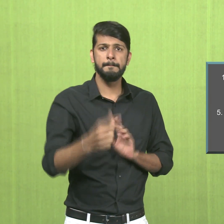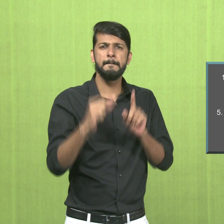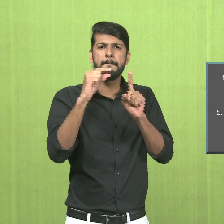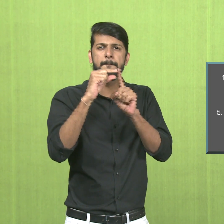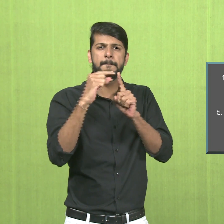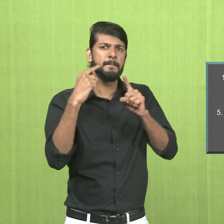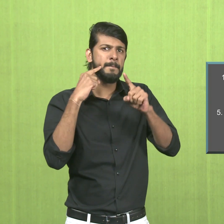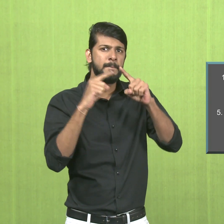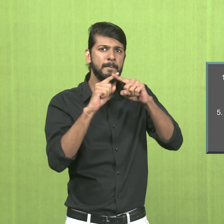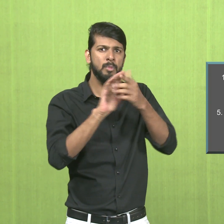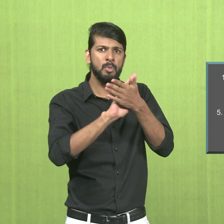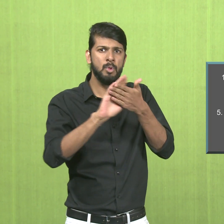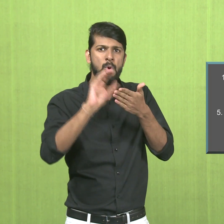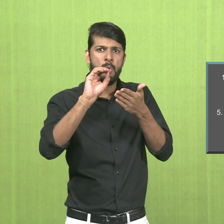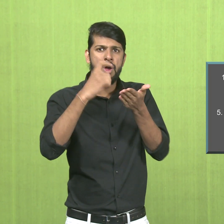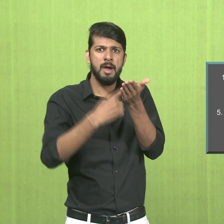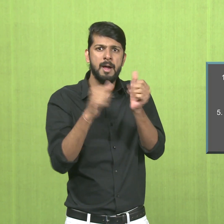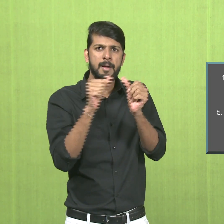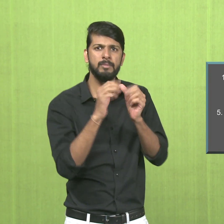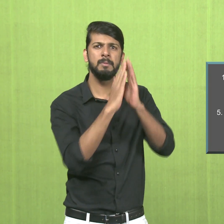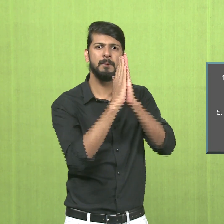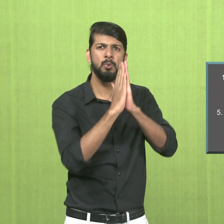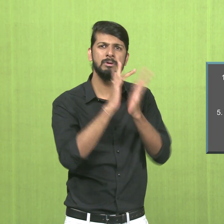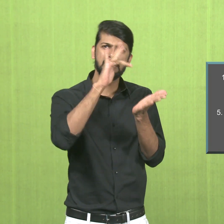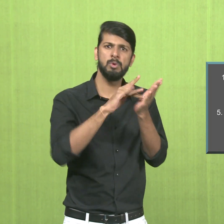then the Pithora painting,